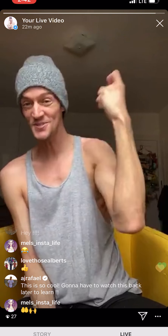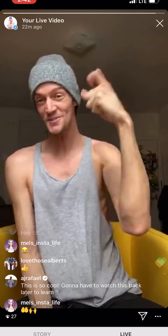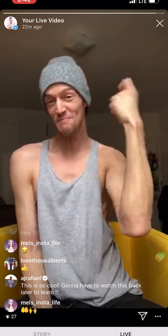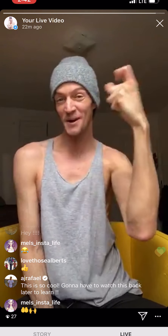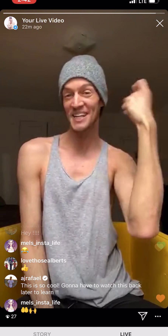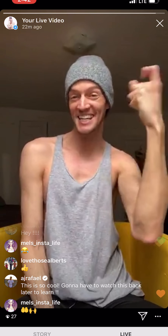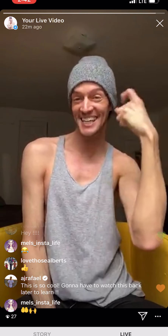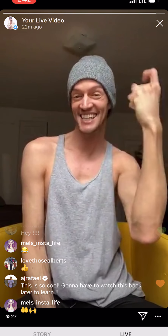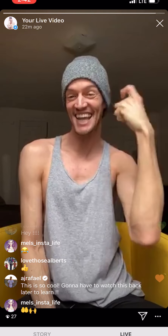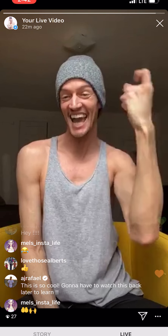party. Yeah.